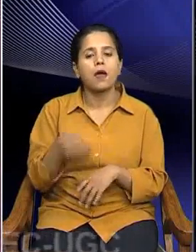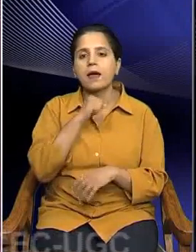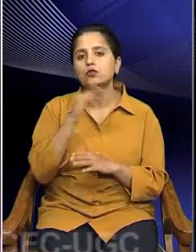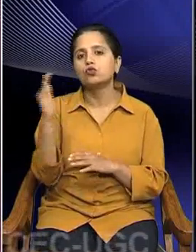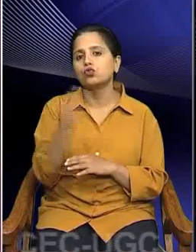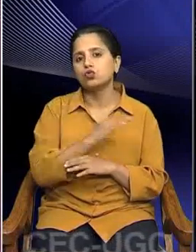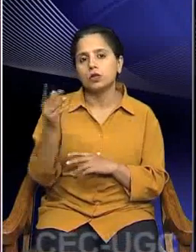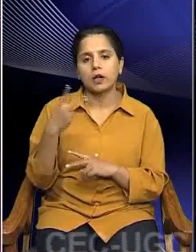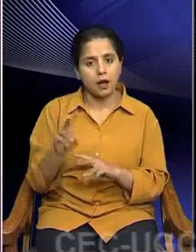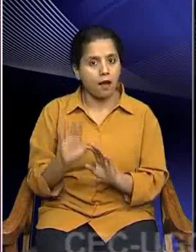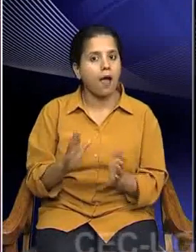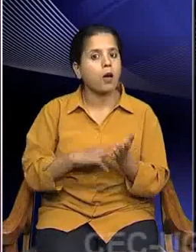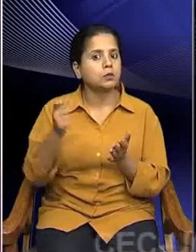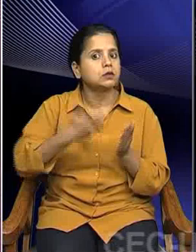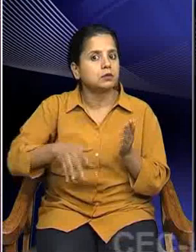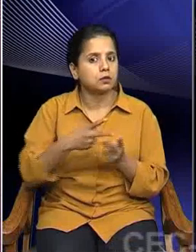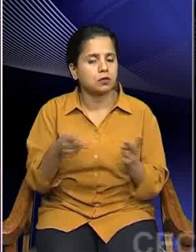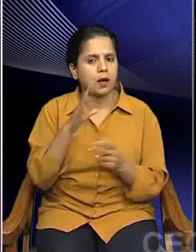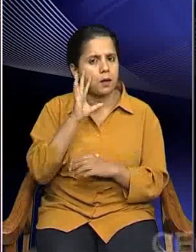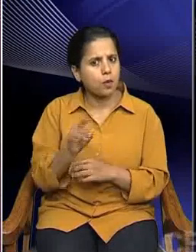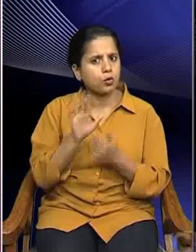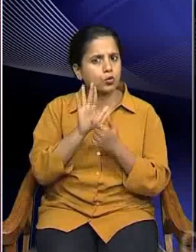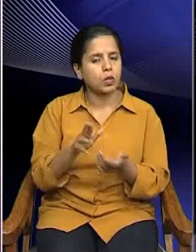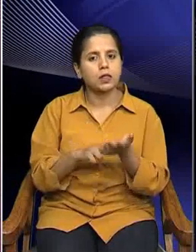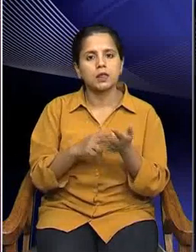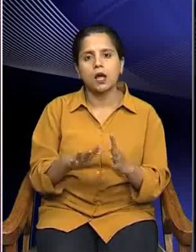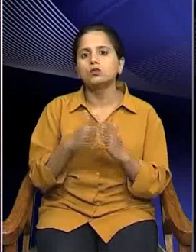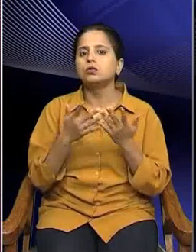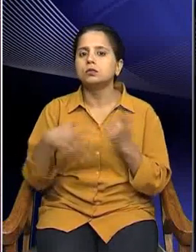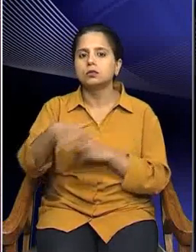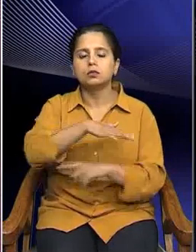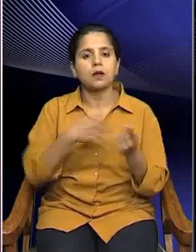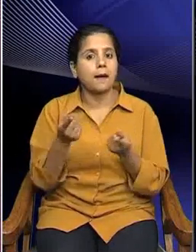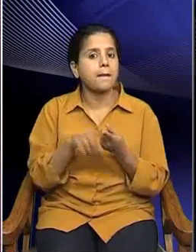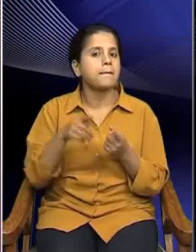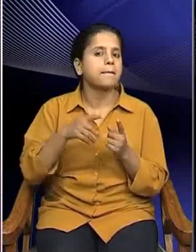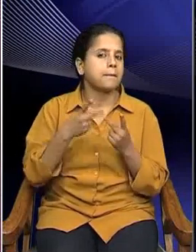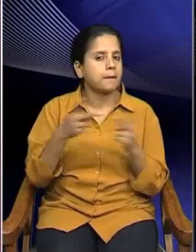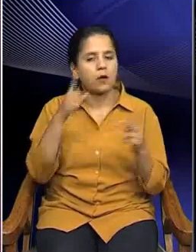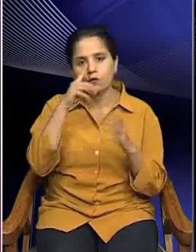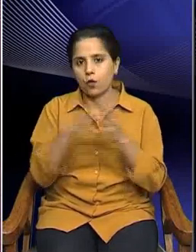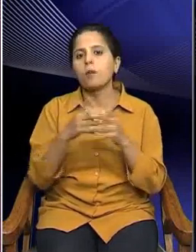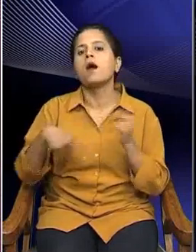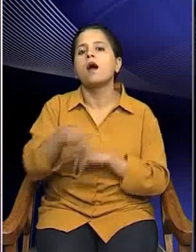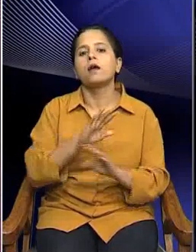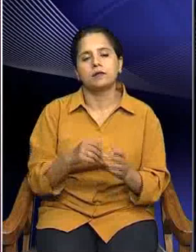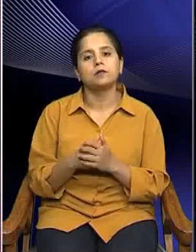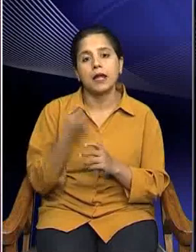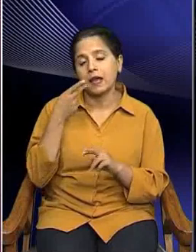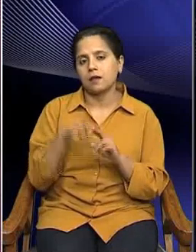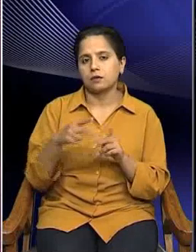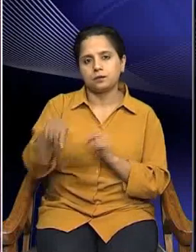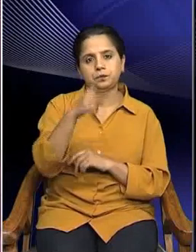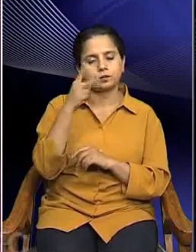of menarche, which is an important predictor of the natural fertility status among women. So if you look